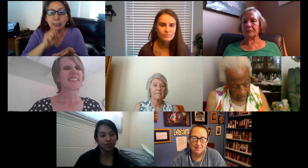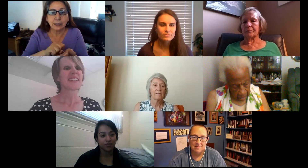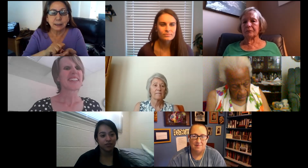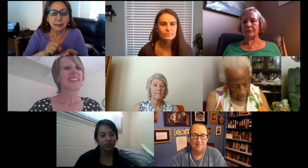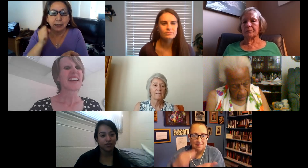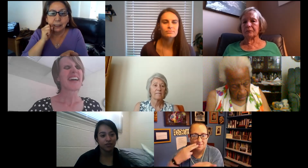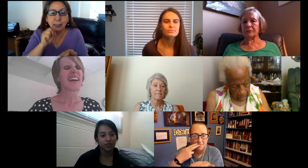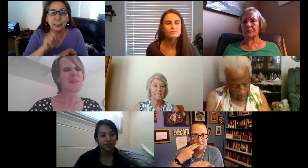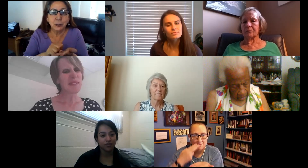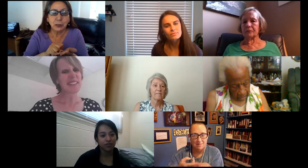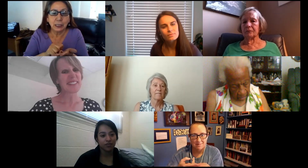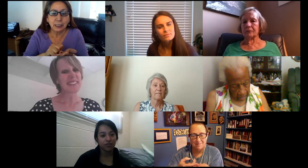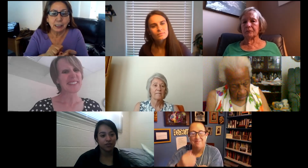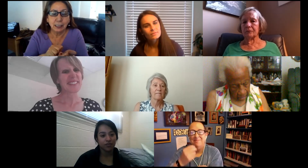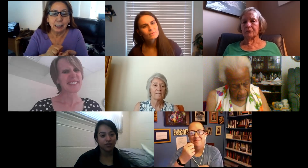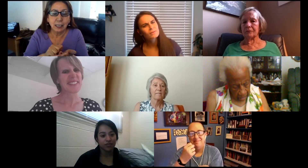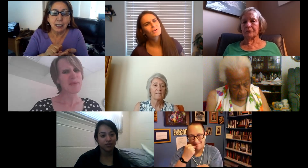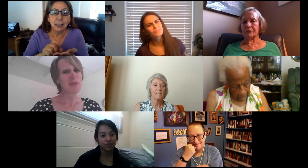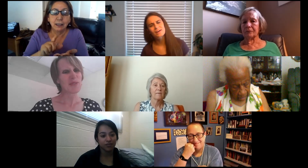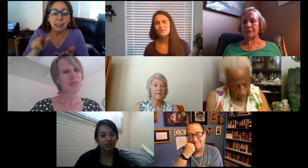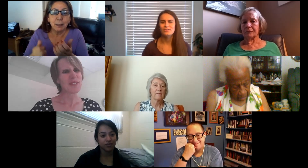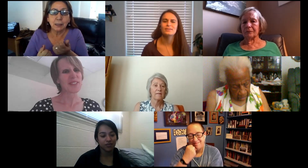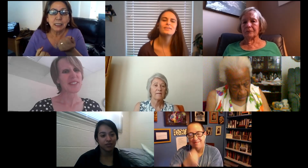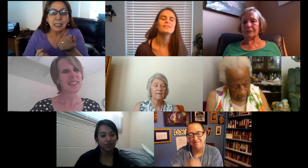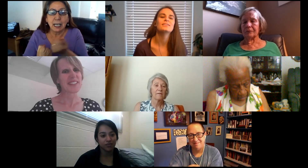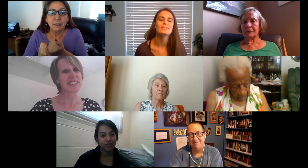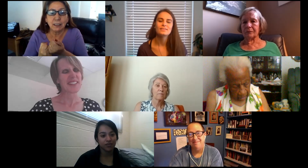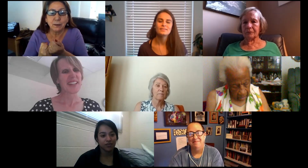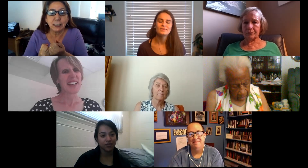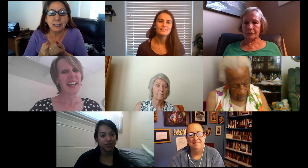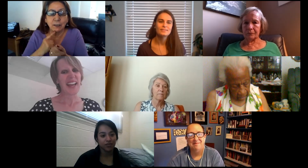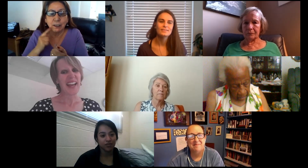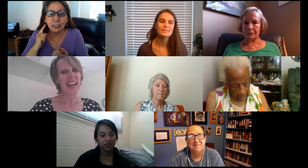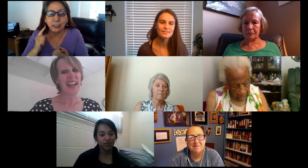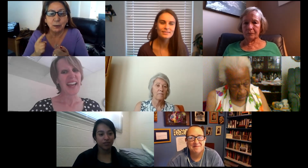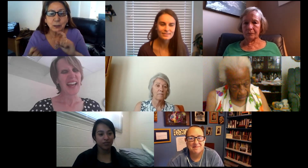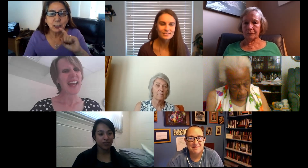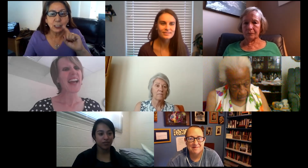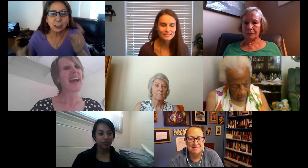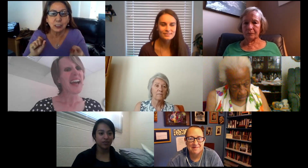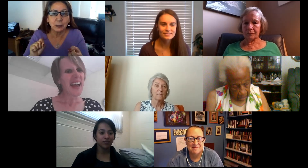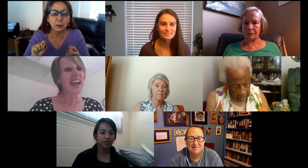S, Susie. Then I became the advocate for the deaf and hard of hearing, so they changed it to